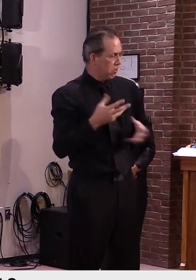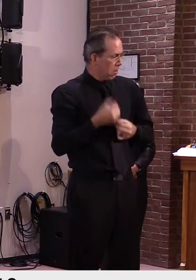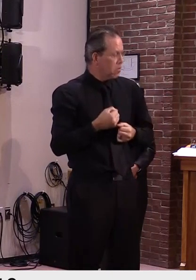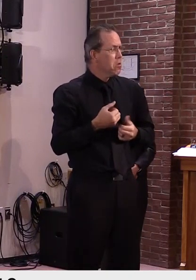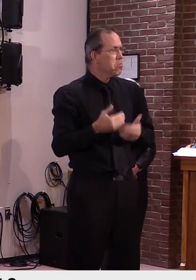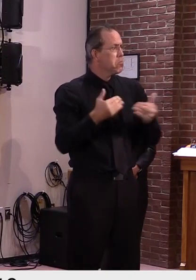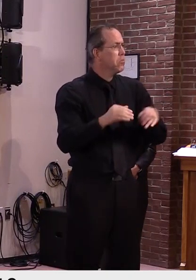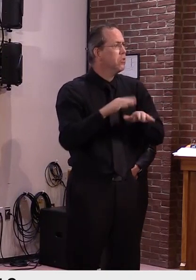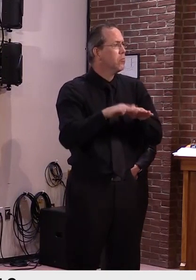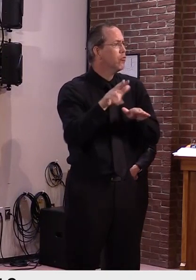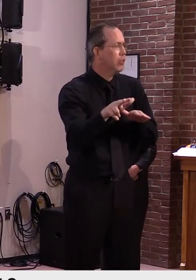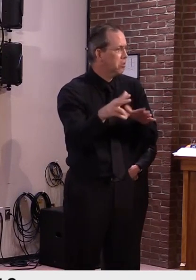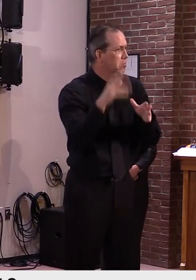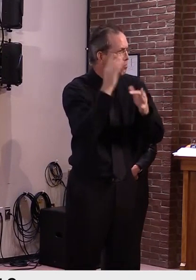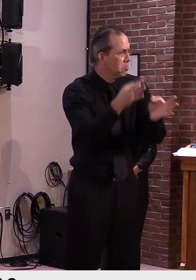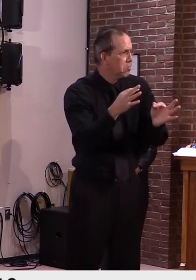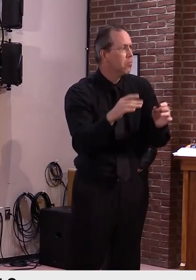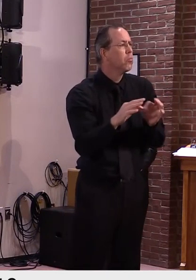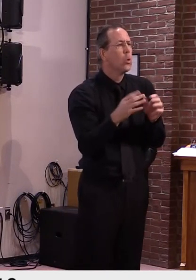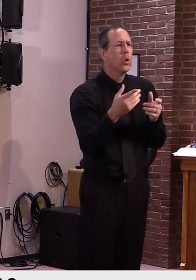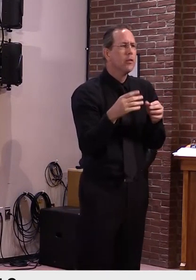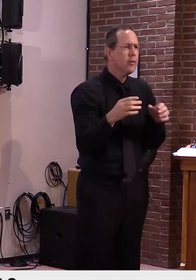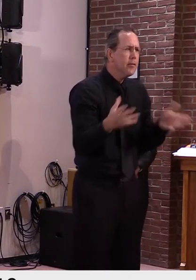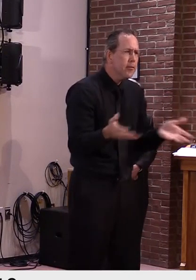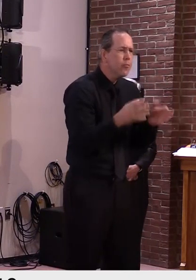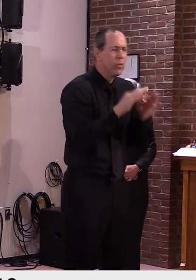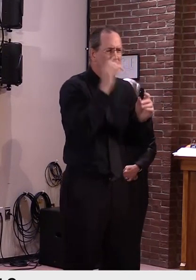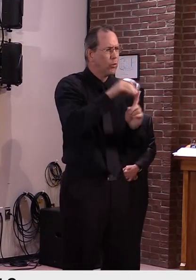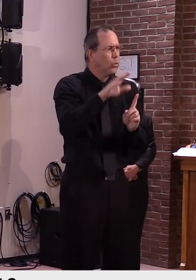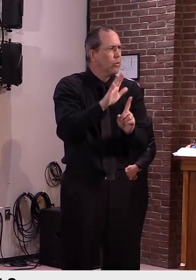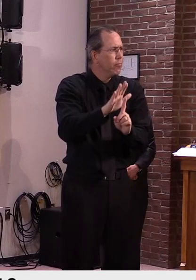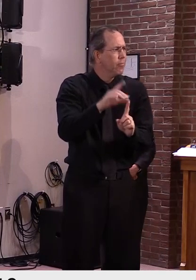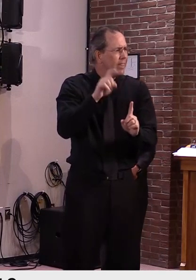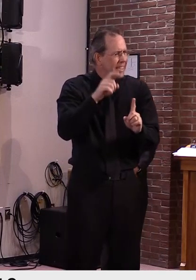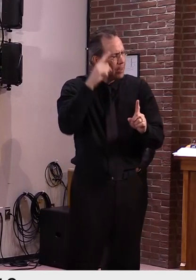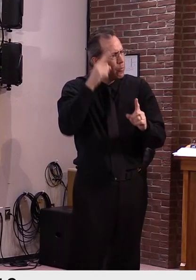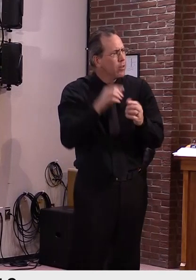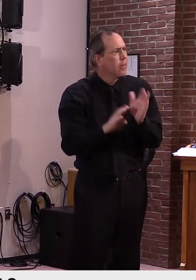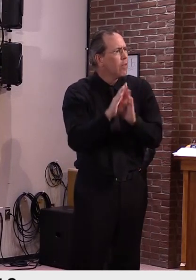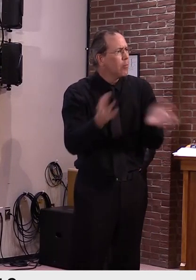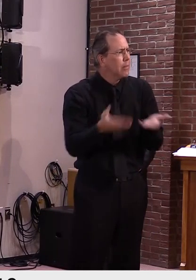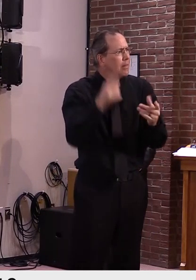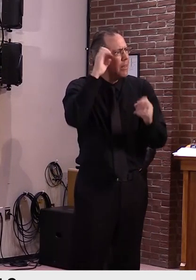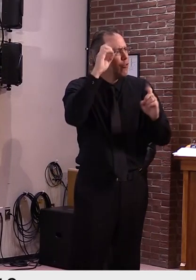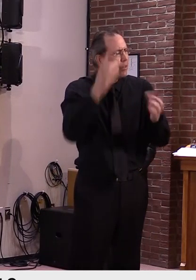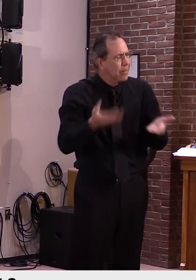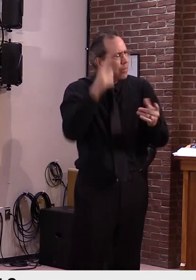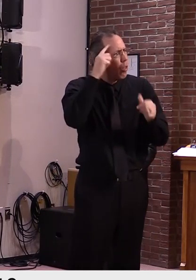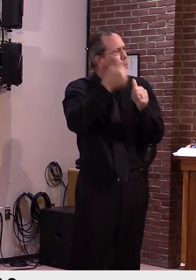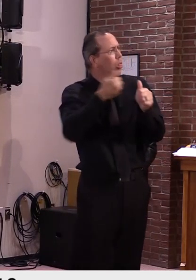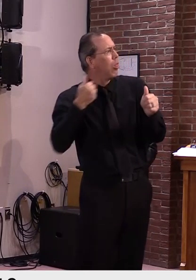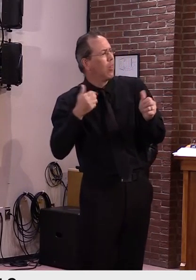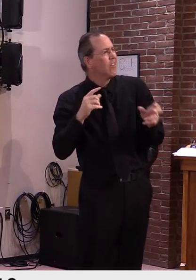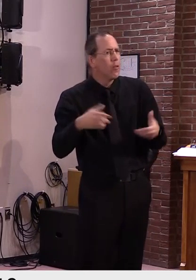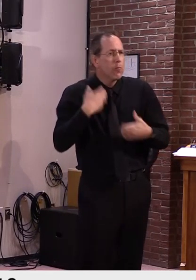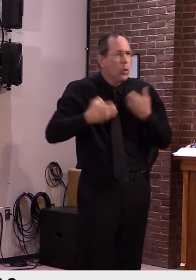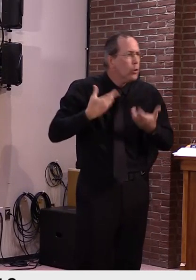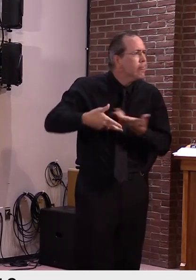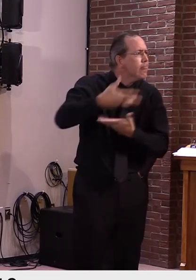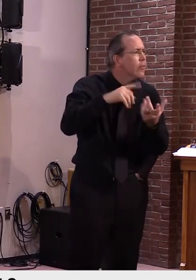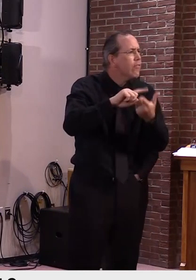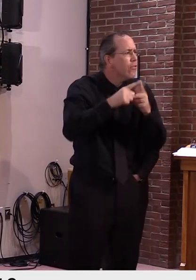students, particularly for our youngest students. So we believe it is critical to continue to work towards more in-person